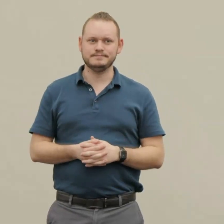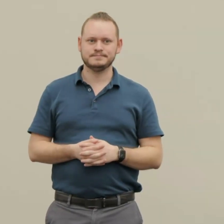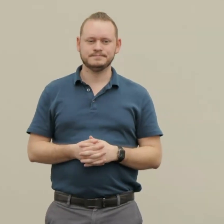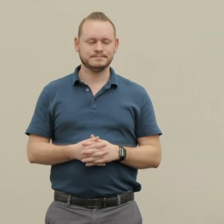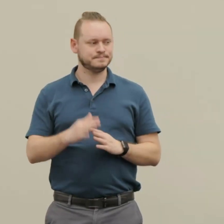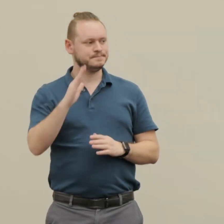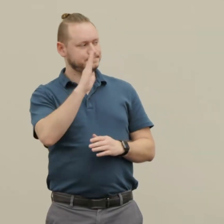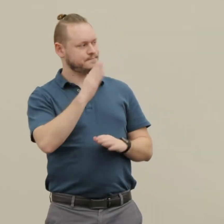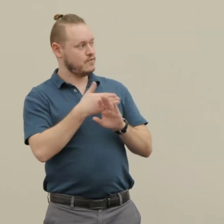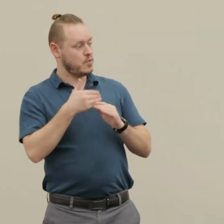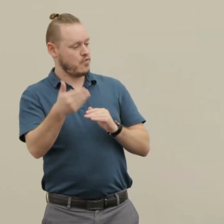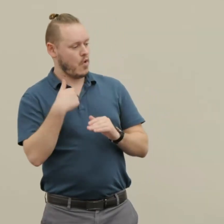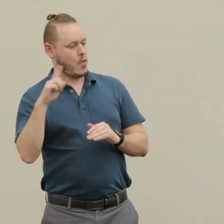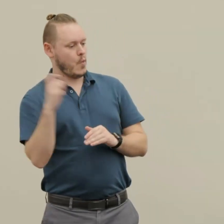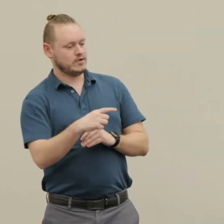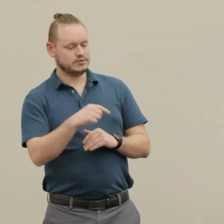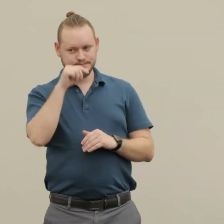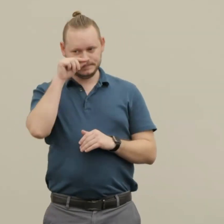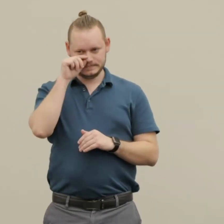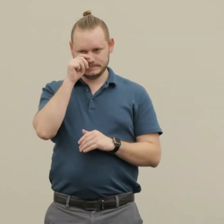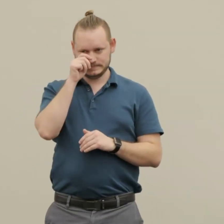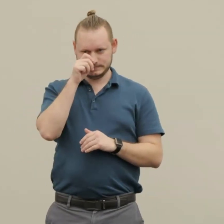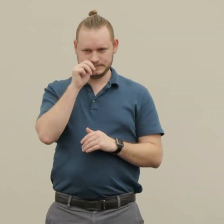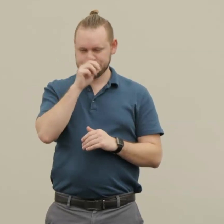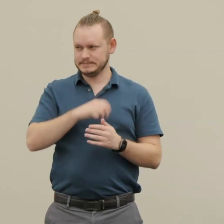Hey, Glenda, before you move on, we've got a question over here. You bet.